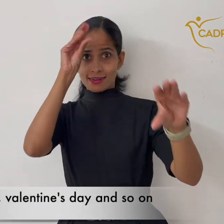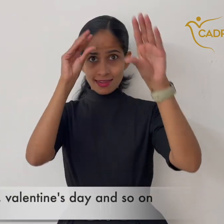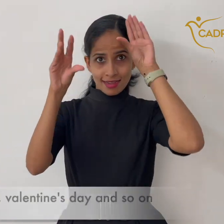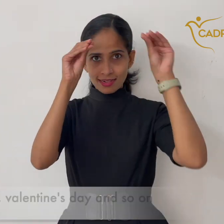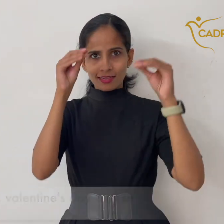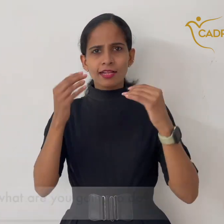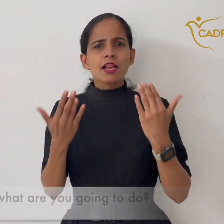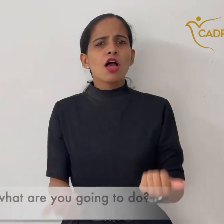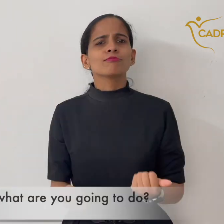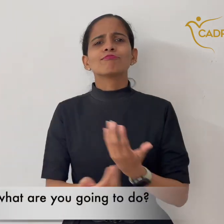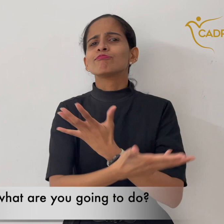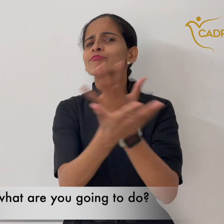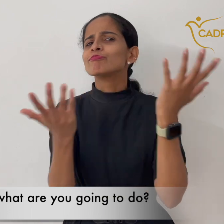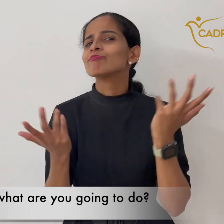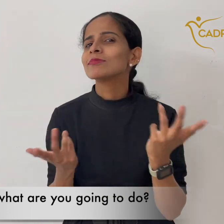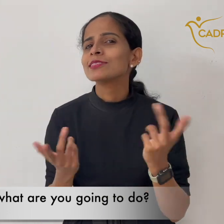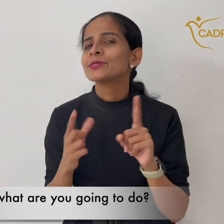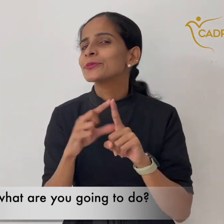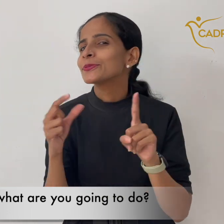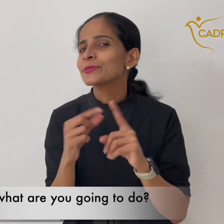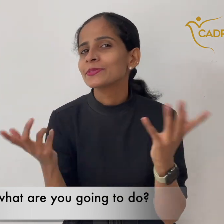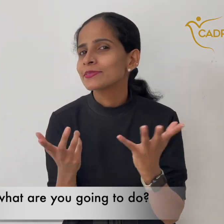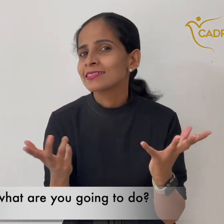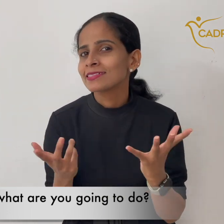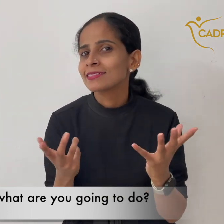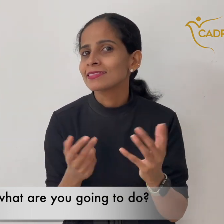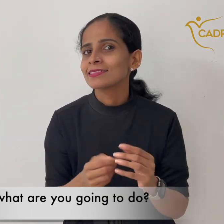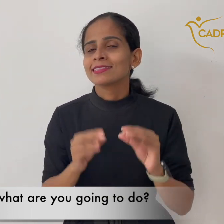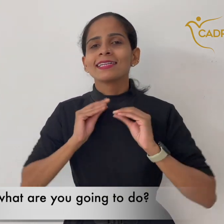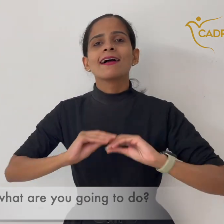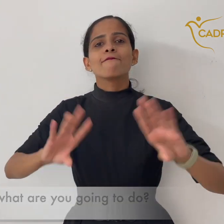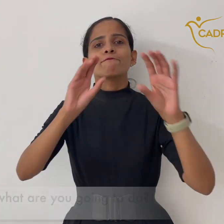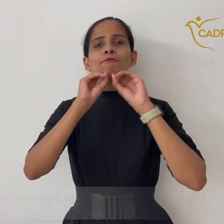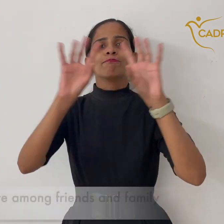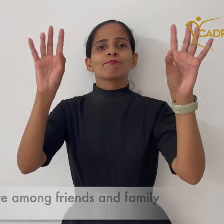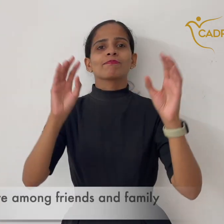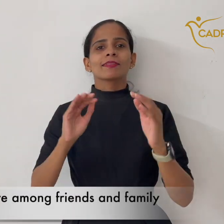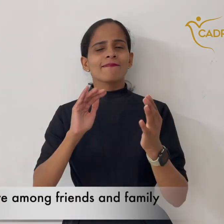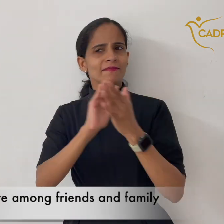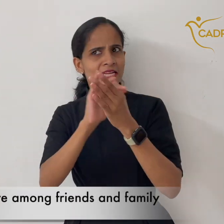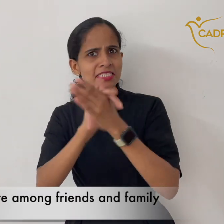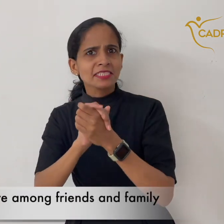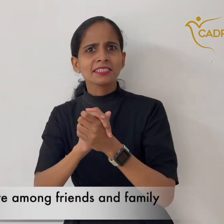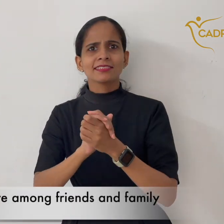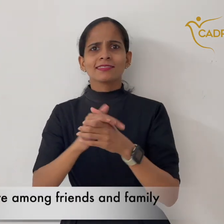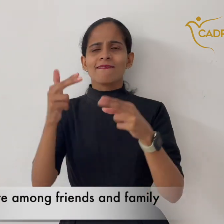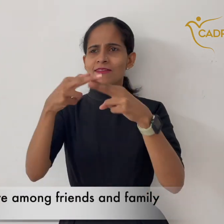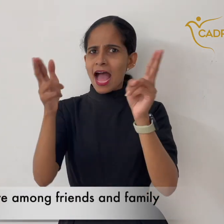on. So now what are you going to do? Spread love among friends and